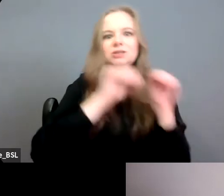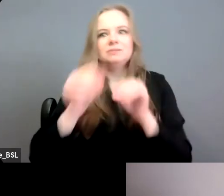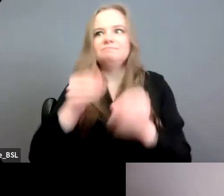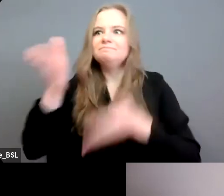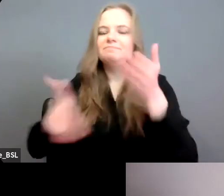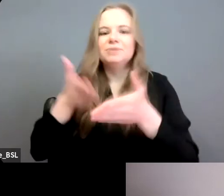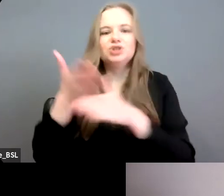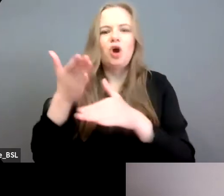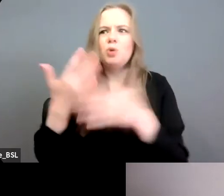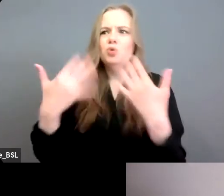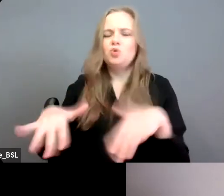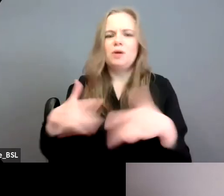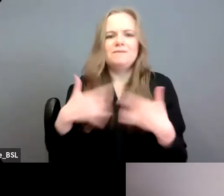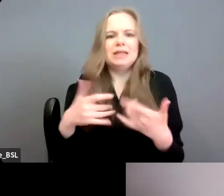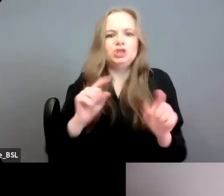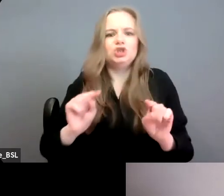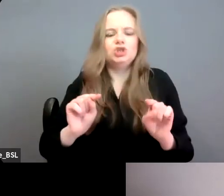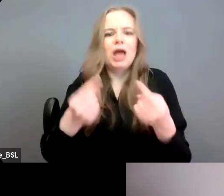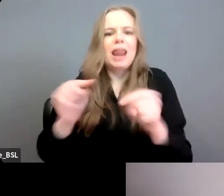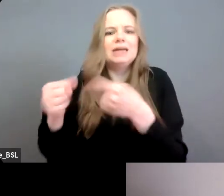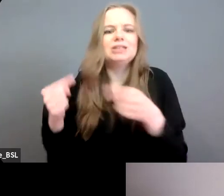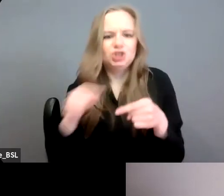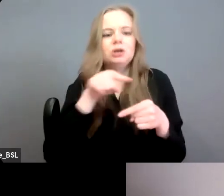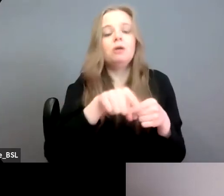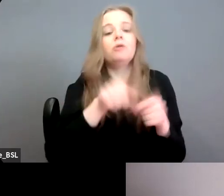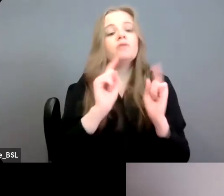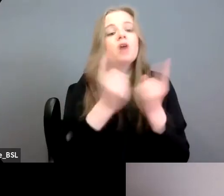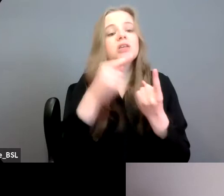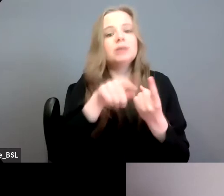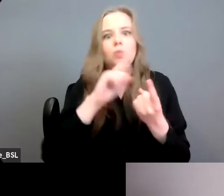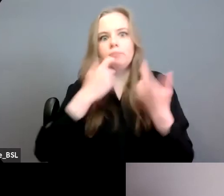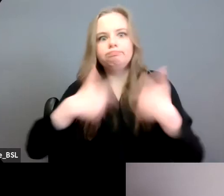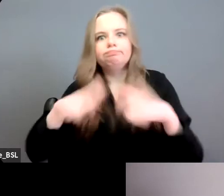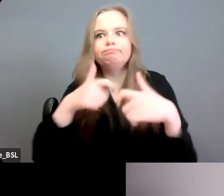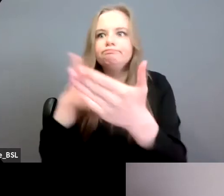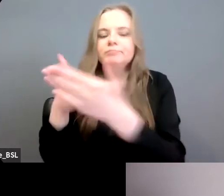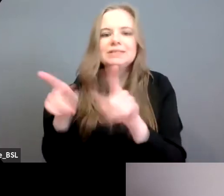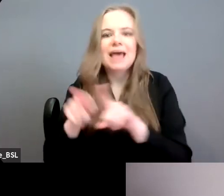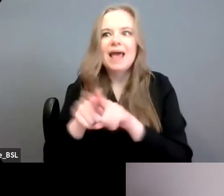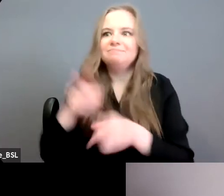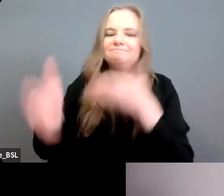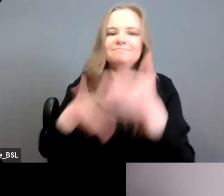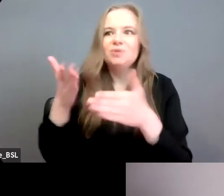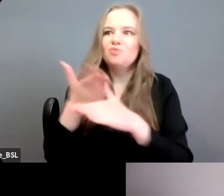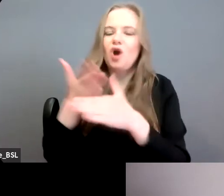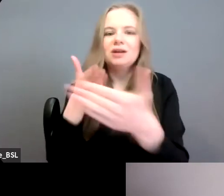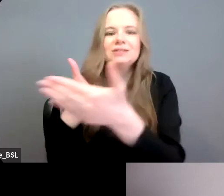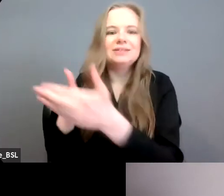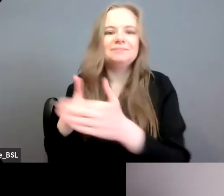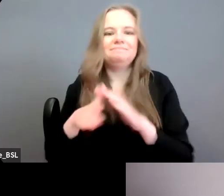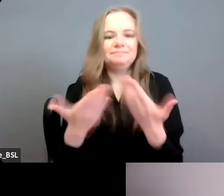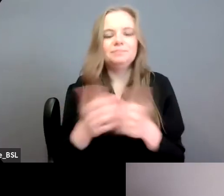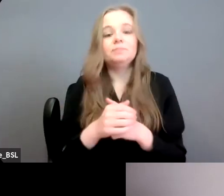the educational level would then be continued on as they moved into the workplace. So it was really looking at some of those challenges and how to navigate that next